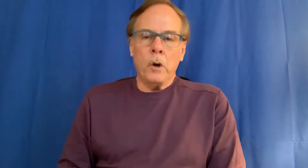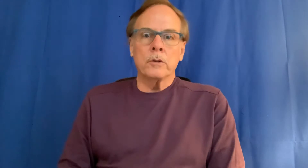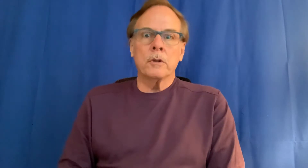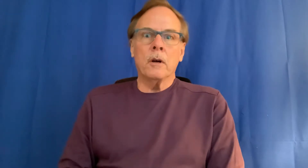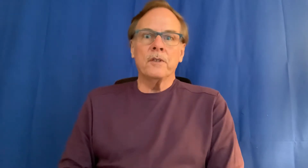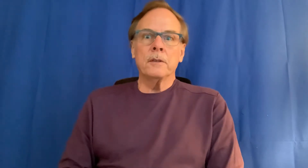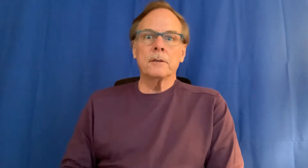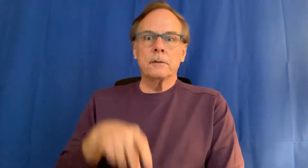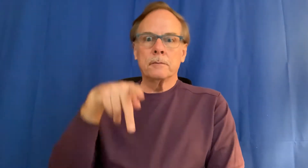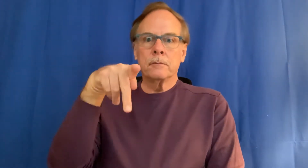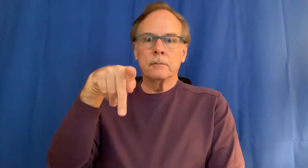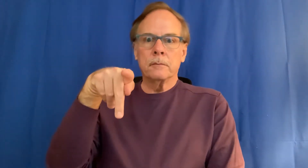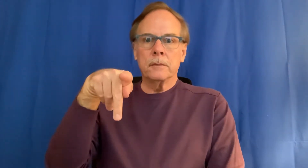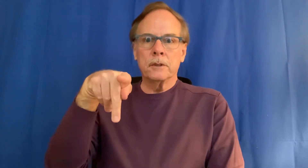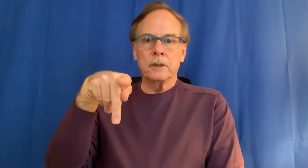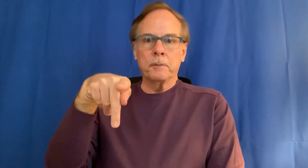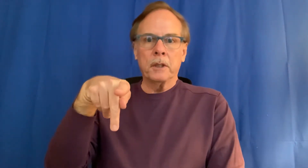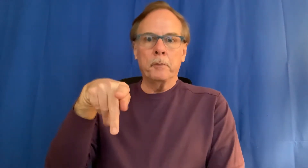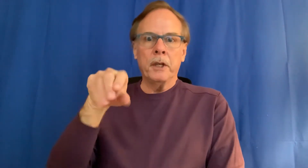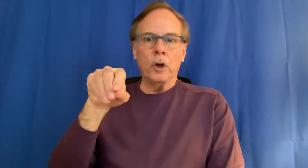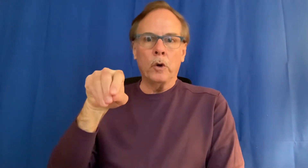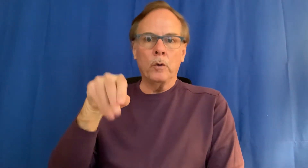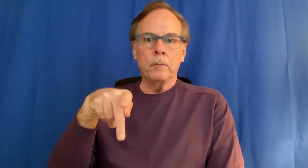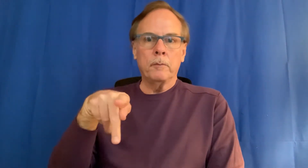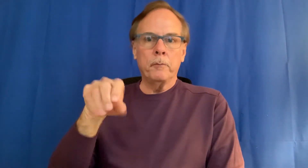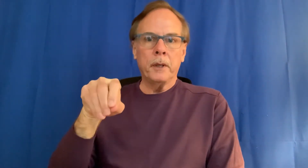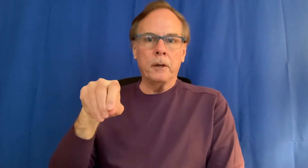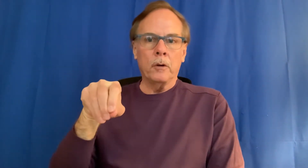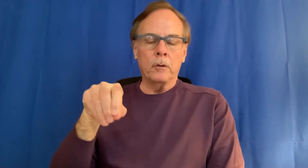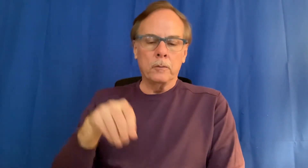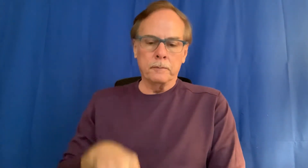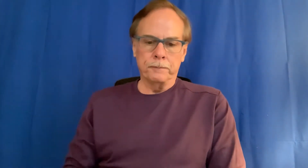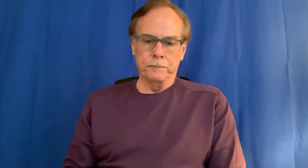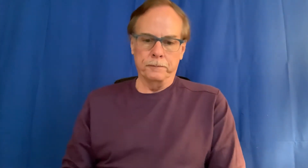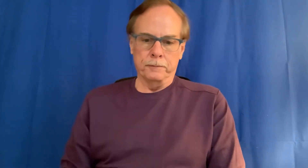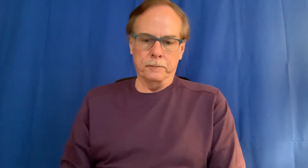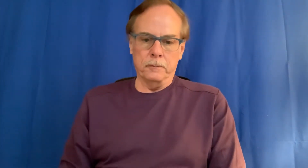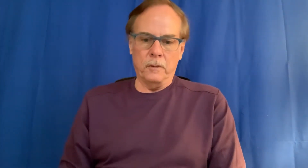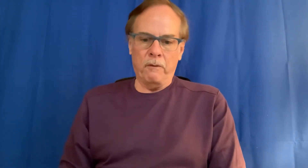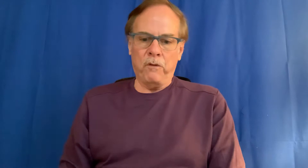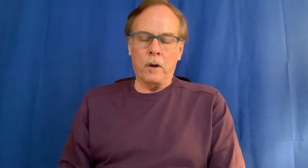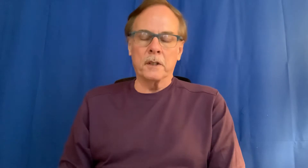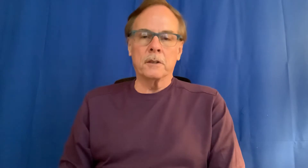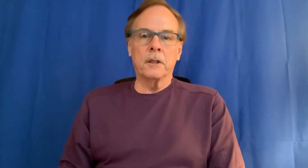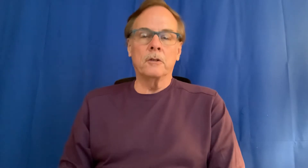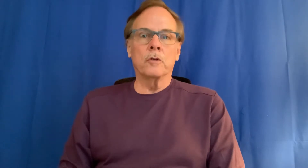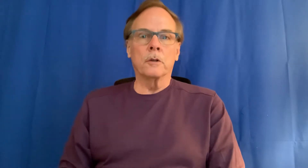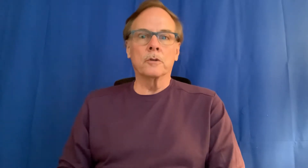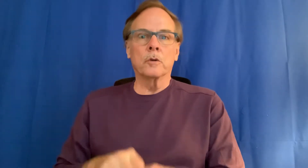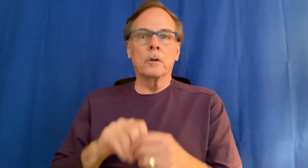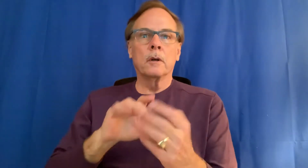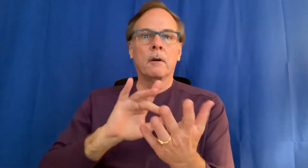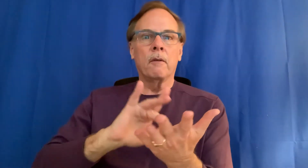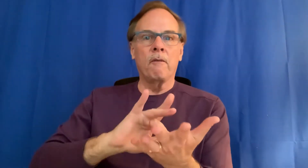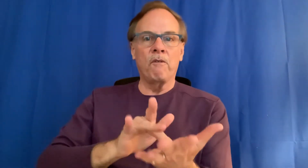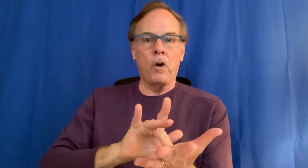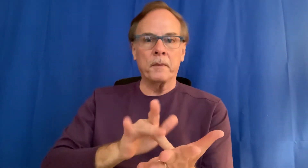Post office is simply P-O, P-O. Pharmacy, drugstore,